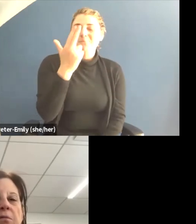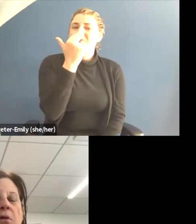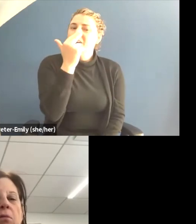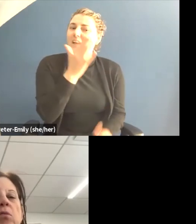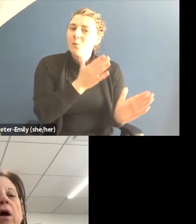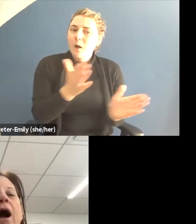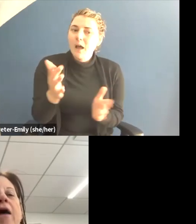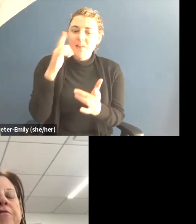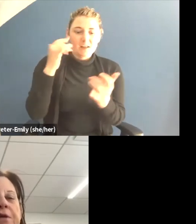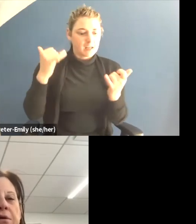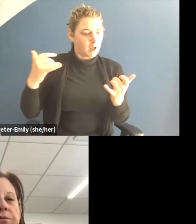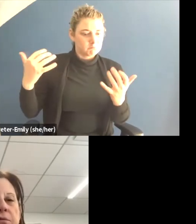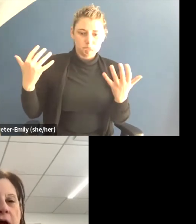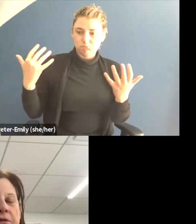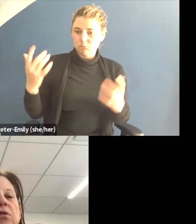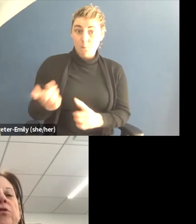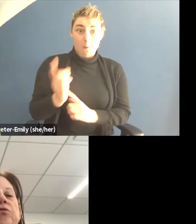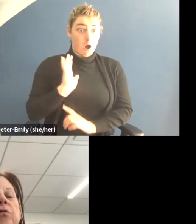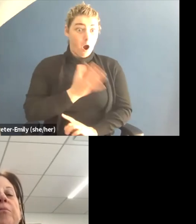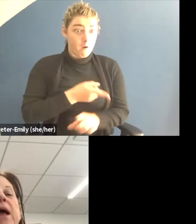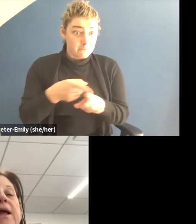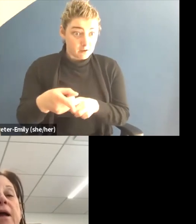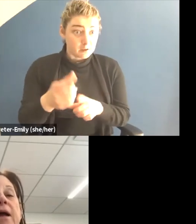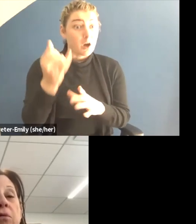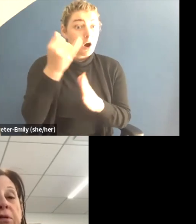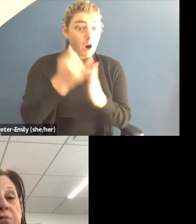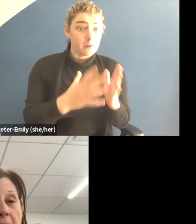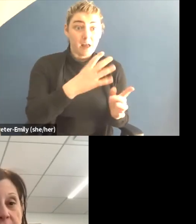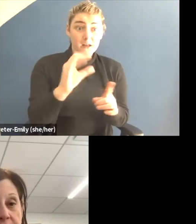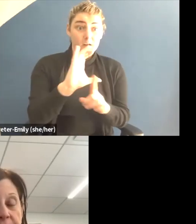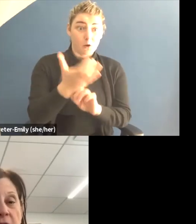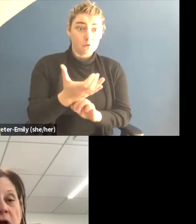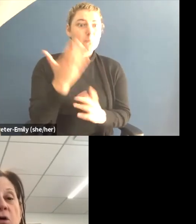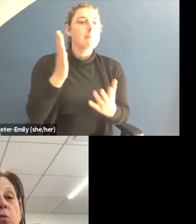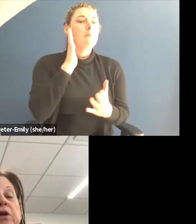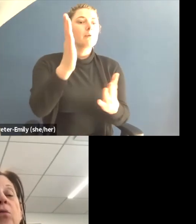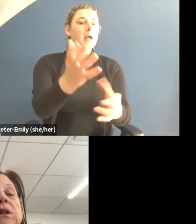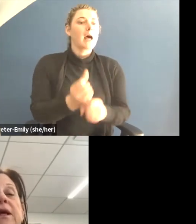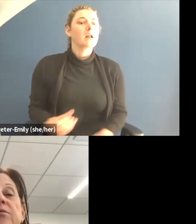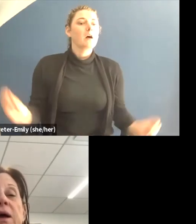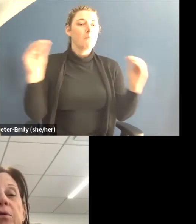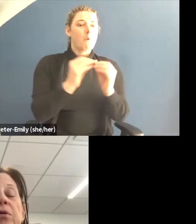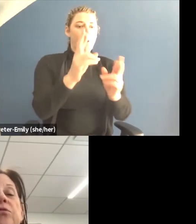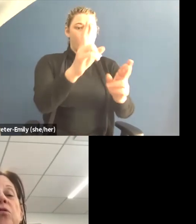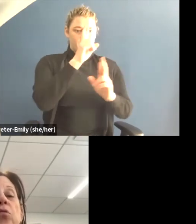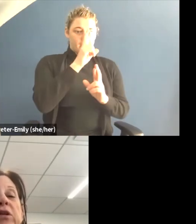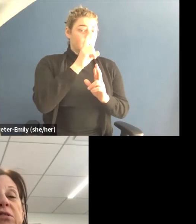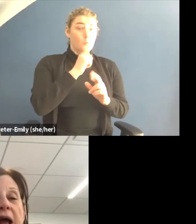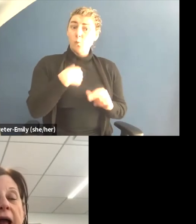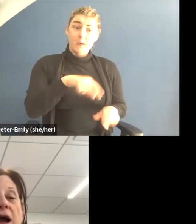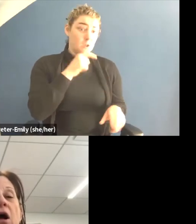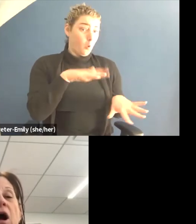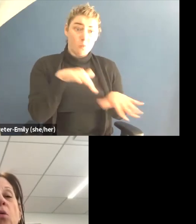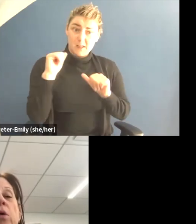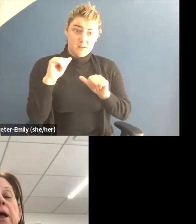we have a moment where our field, arts and culture, may get more respect. We don't leave neighborhoods, we